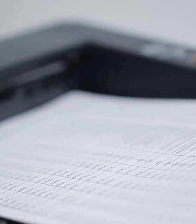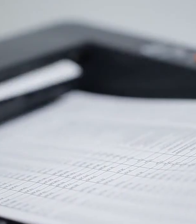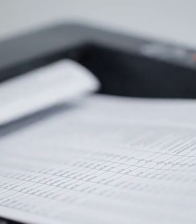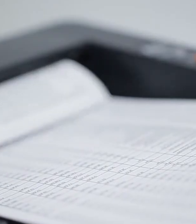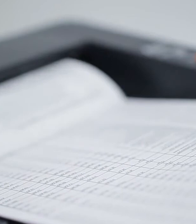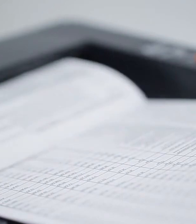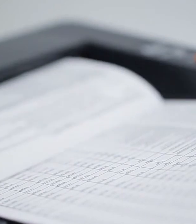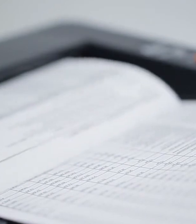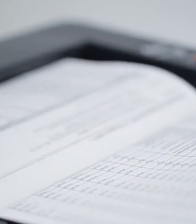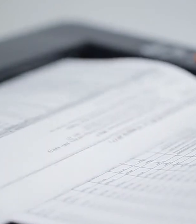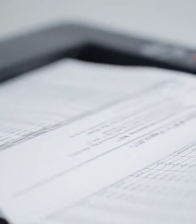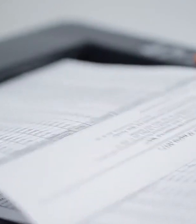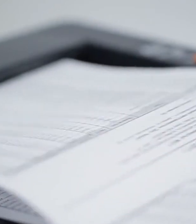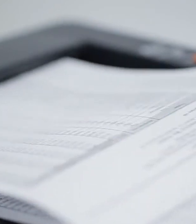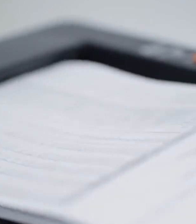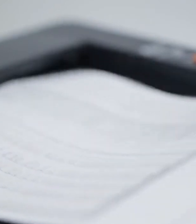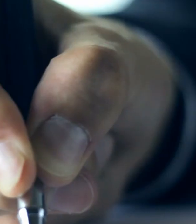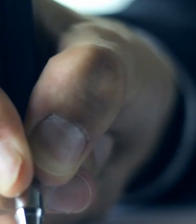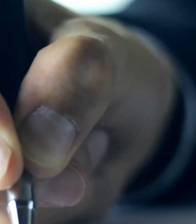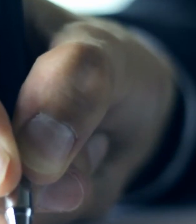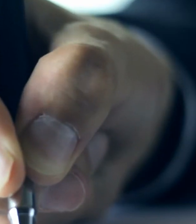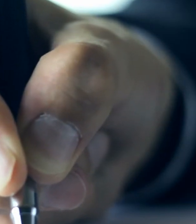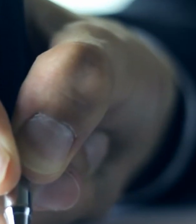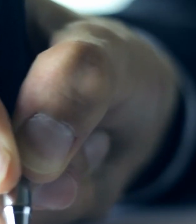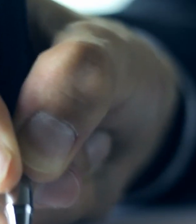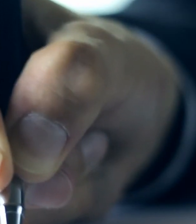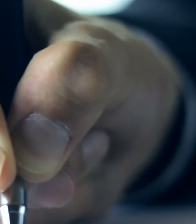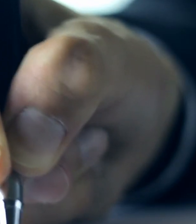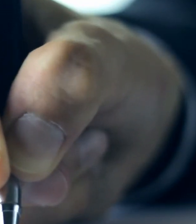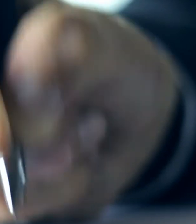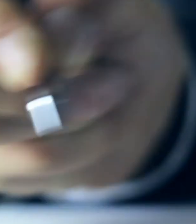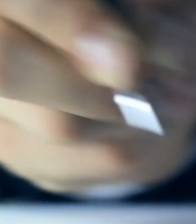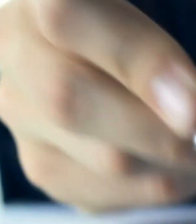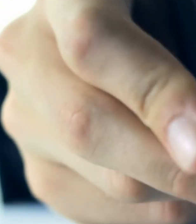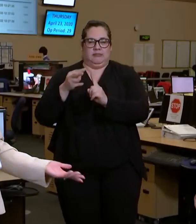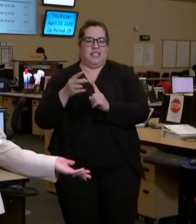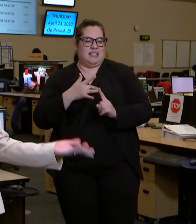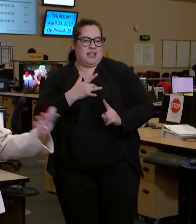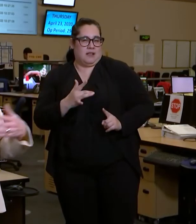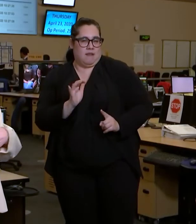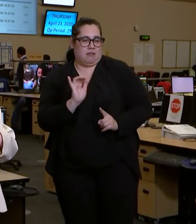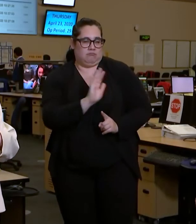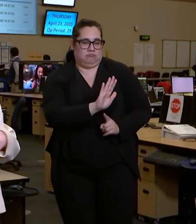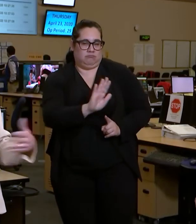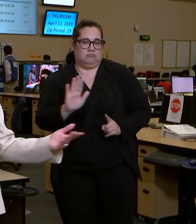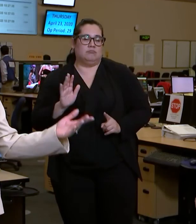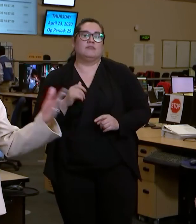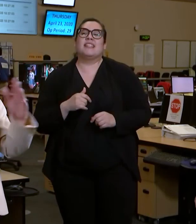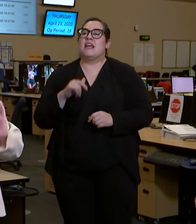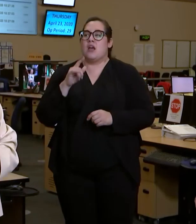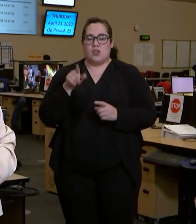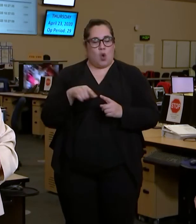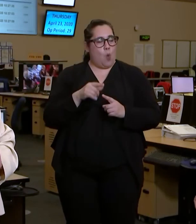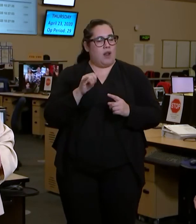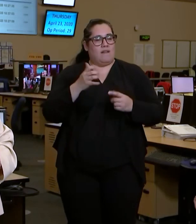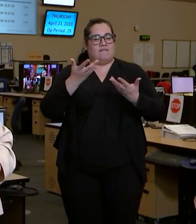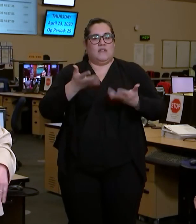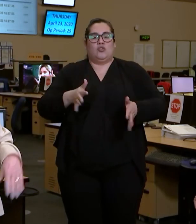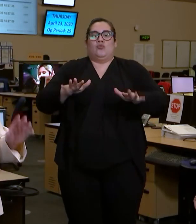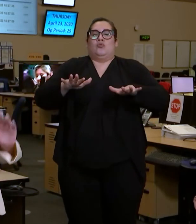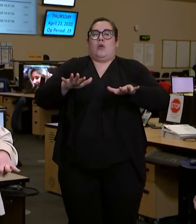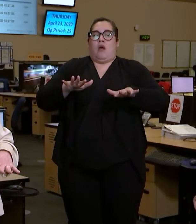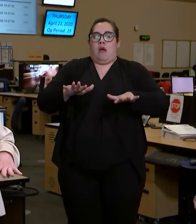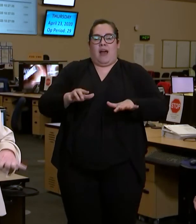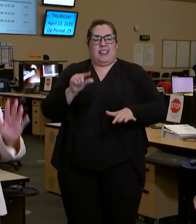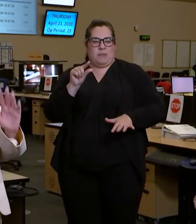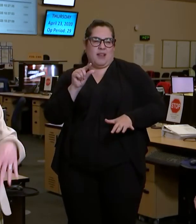to get them exactly all the physical items that they need to do their job on a day-to-day basis. So when this is all calmed down